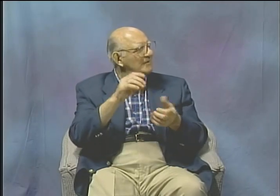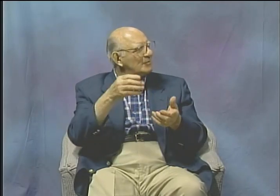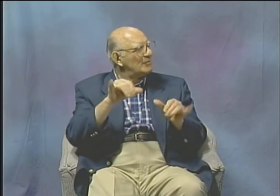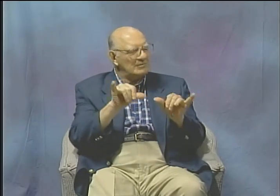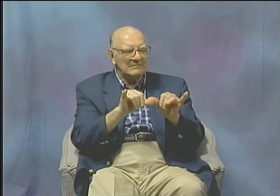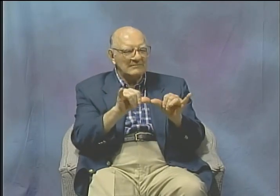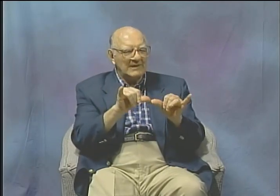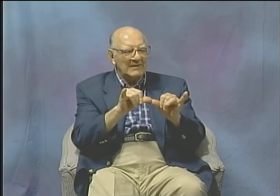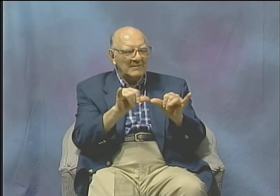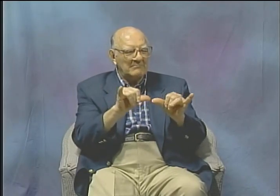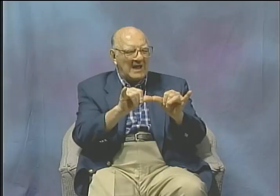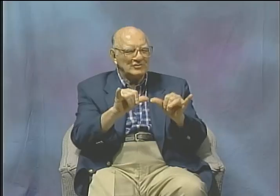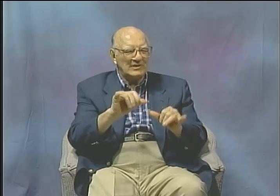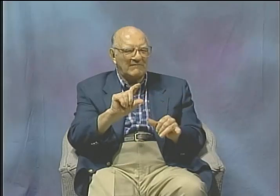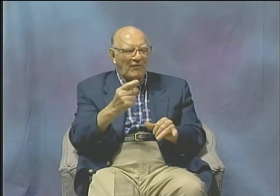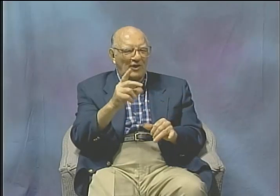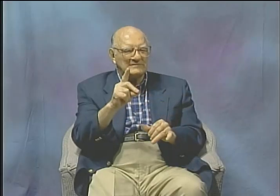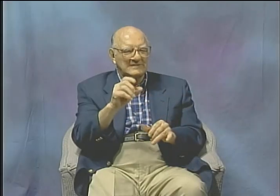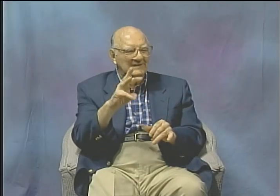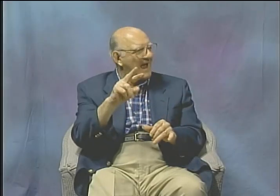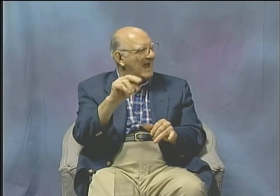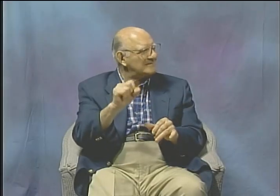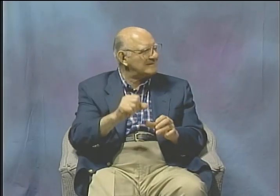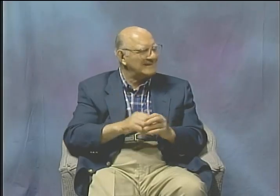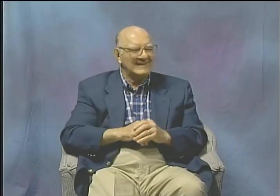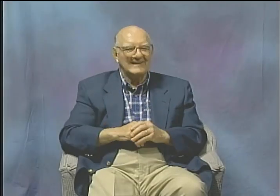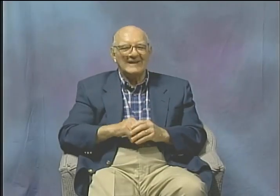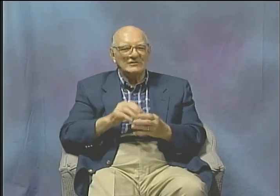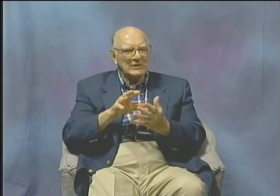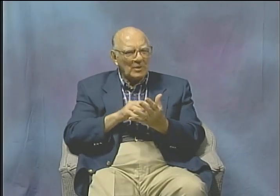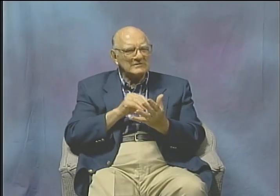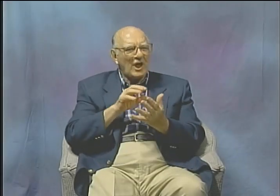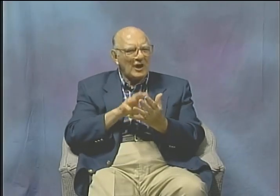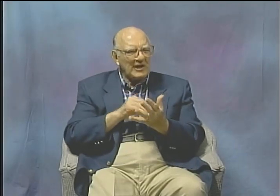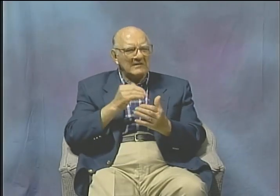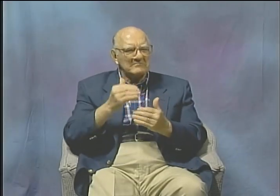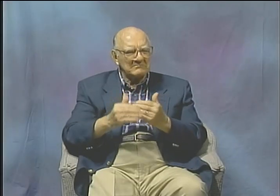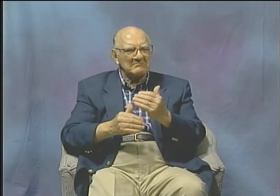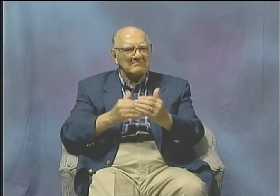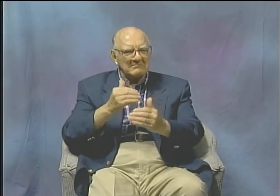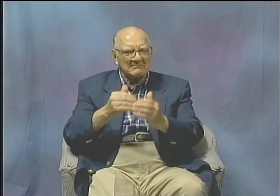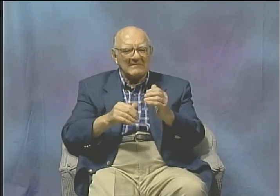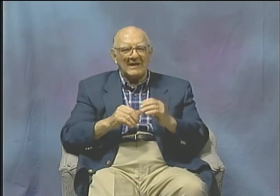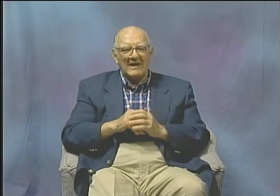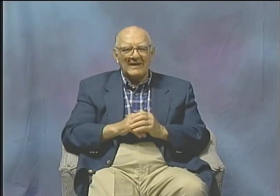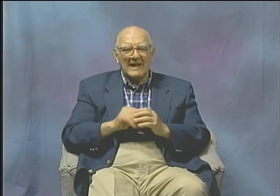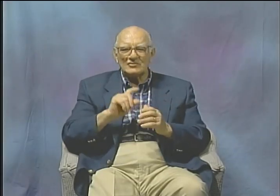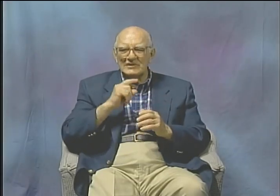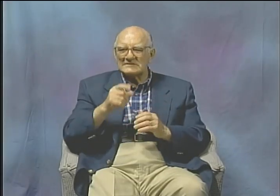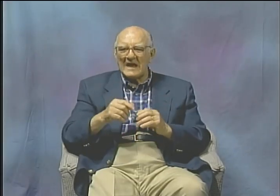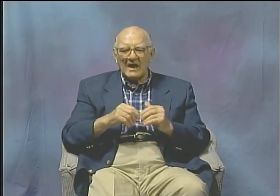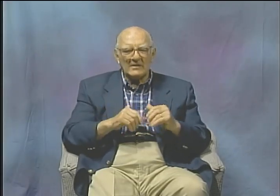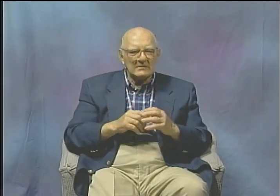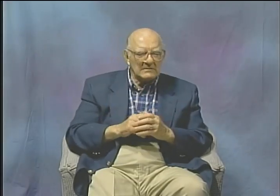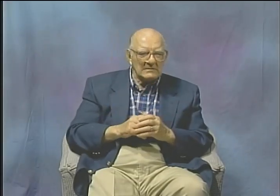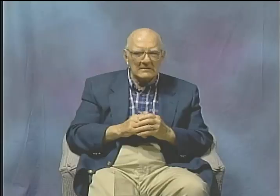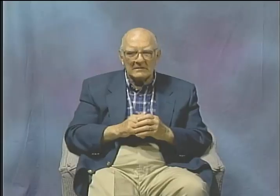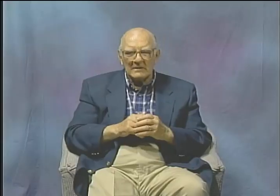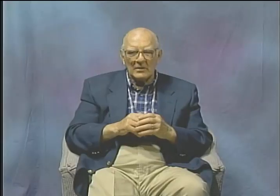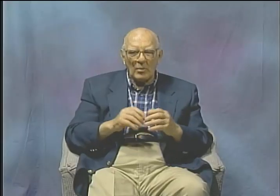to measure first downs? She was learning, and she said,